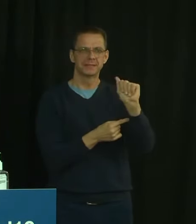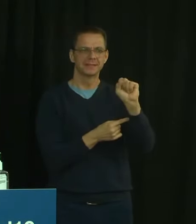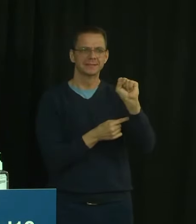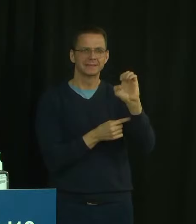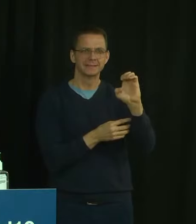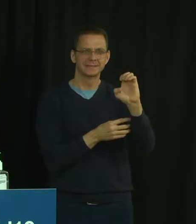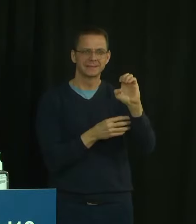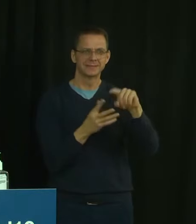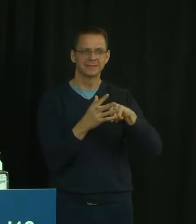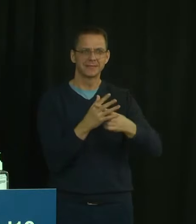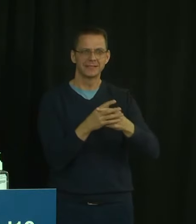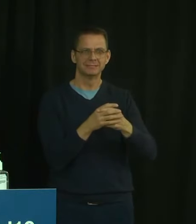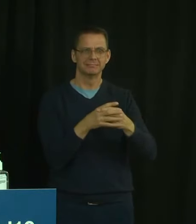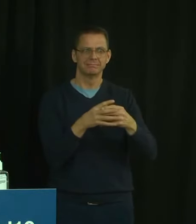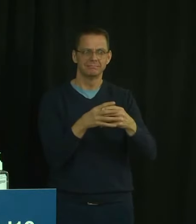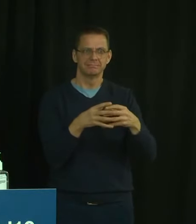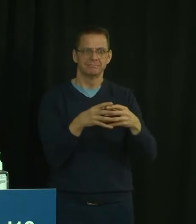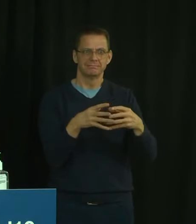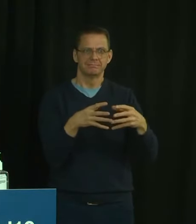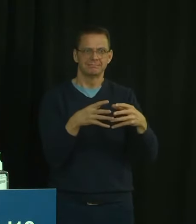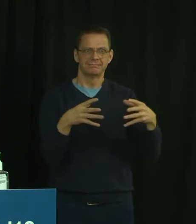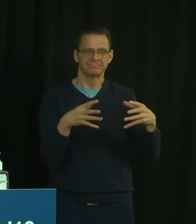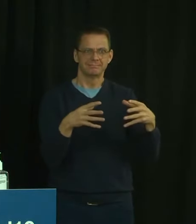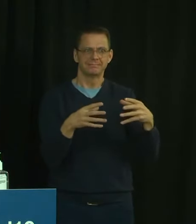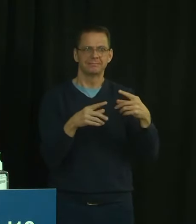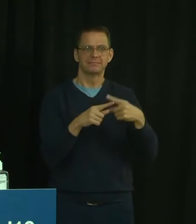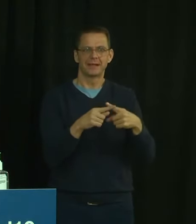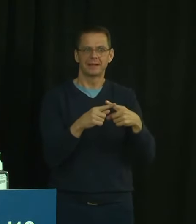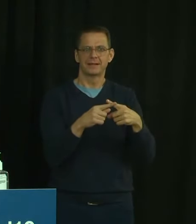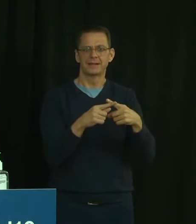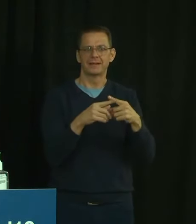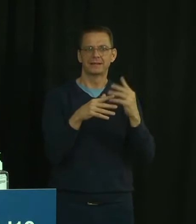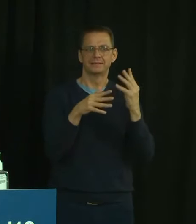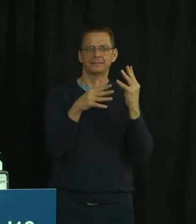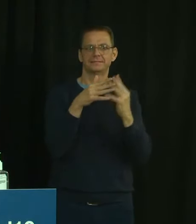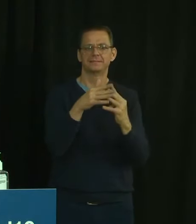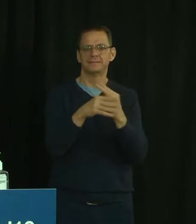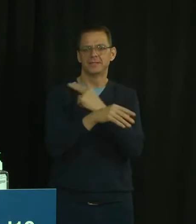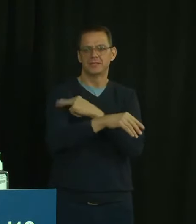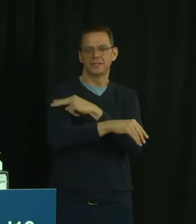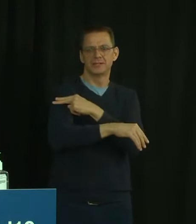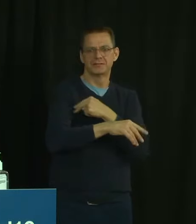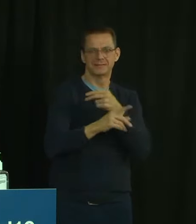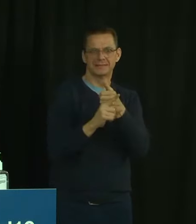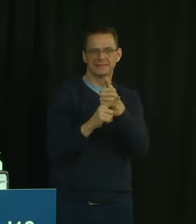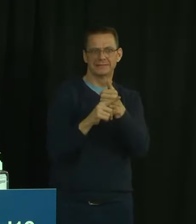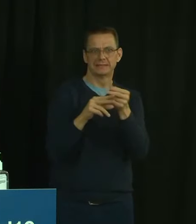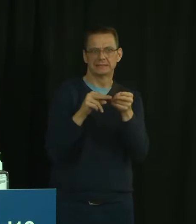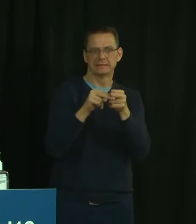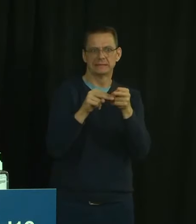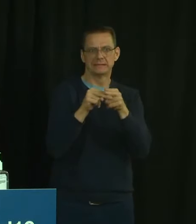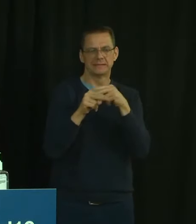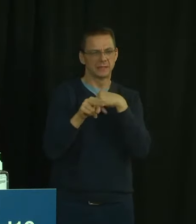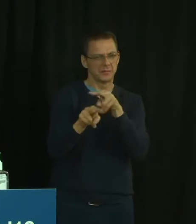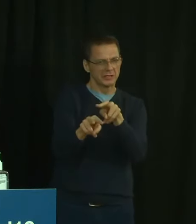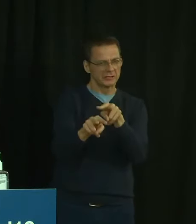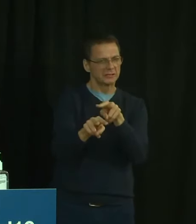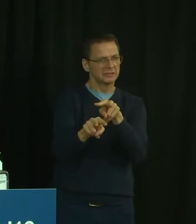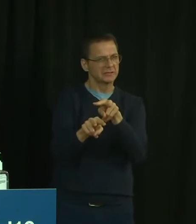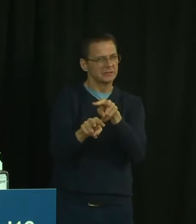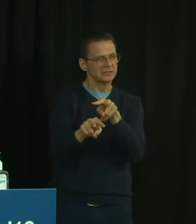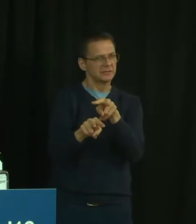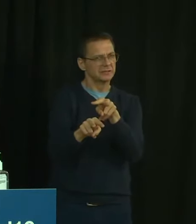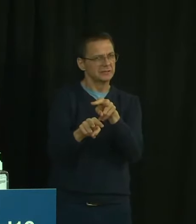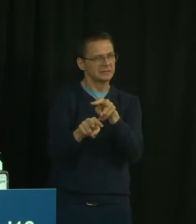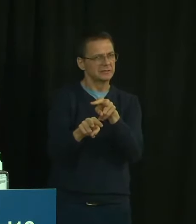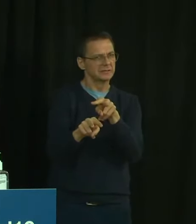our hospitalization that are concerning. So we are monitoring those things. We're also watching to see where our new cases are